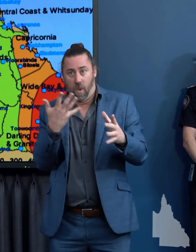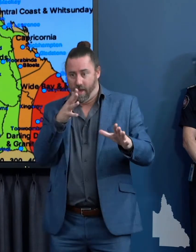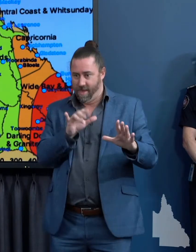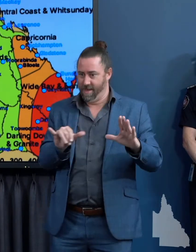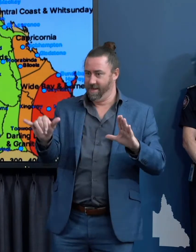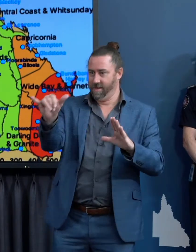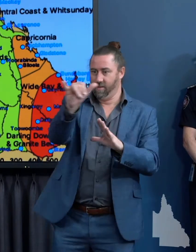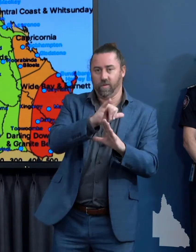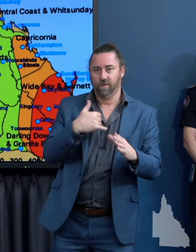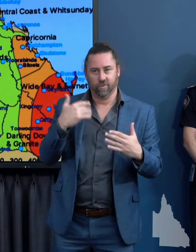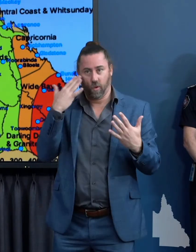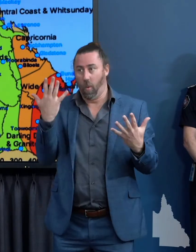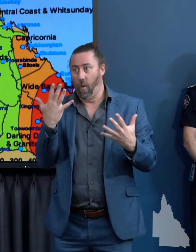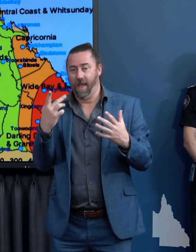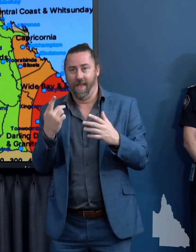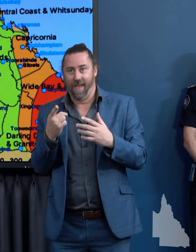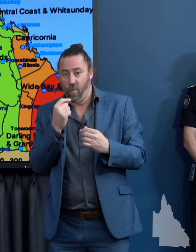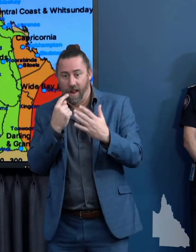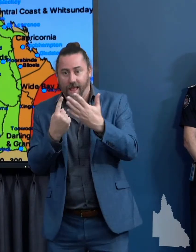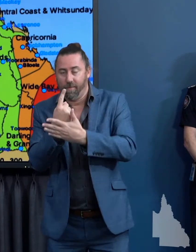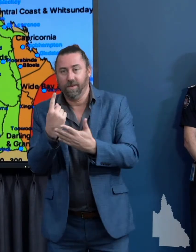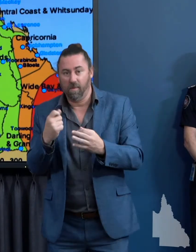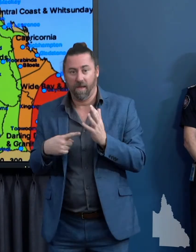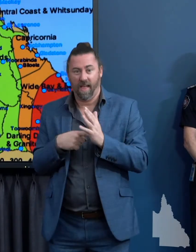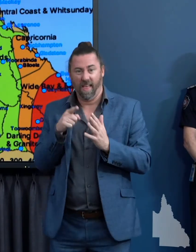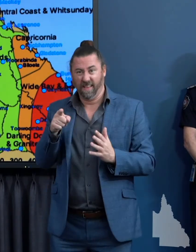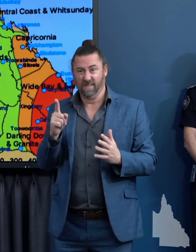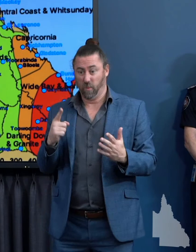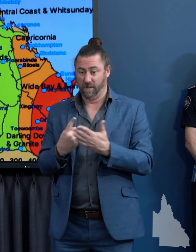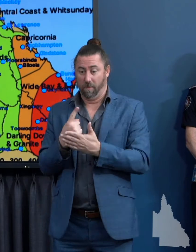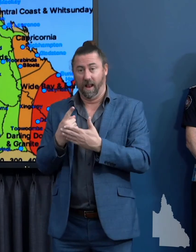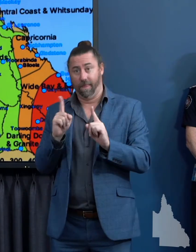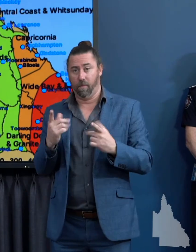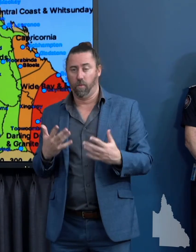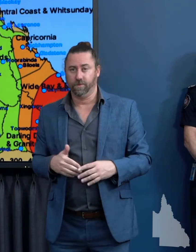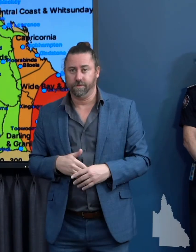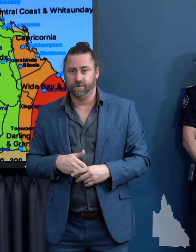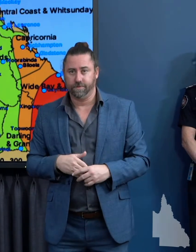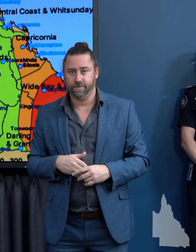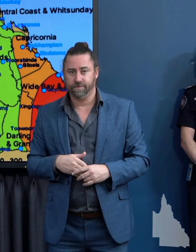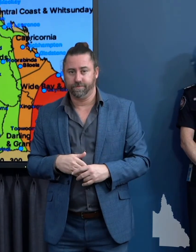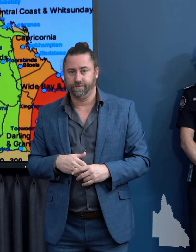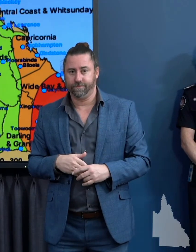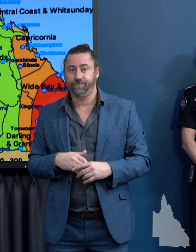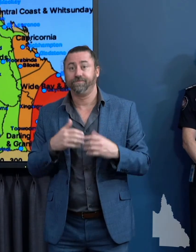that's probably enough for a sort of general sense of what we might see.